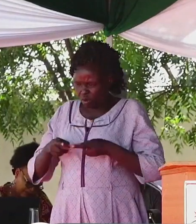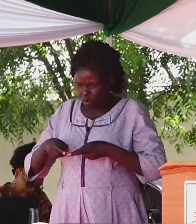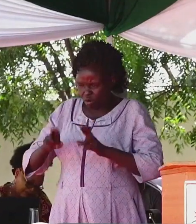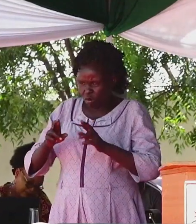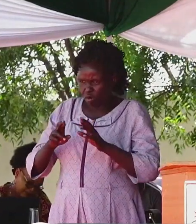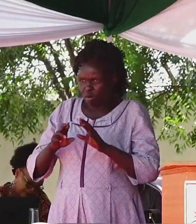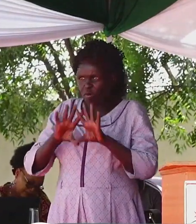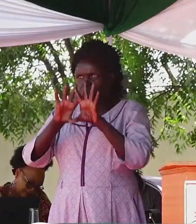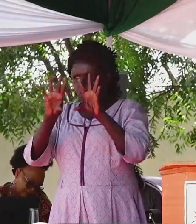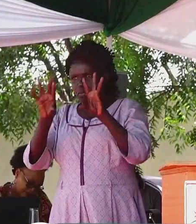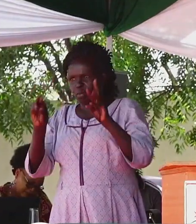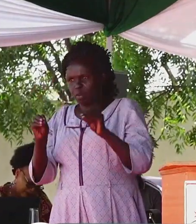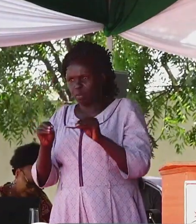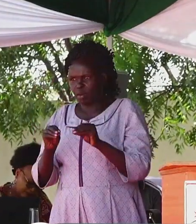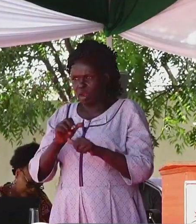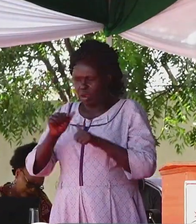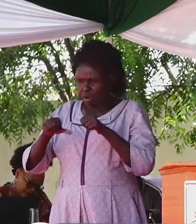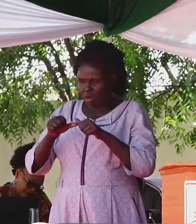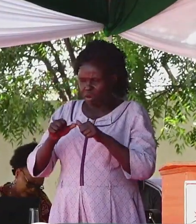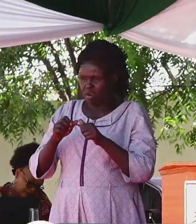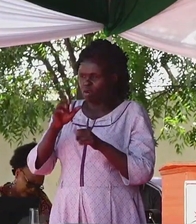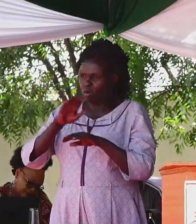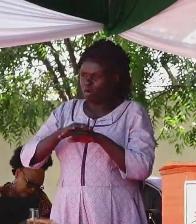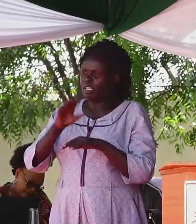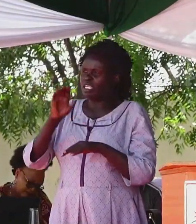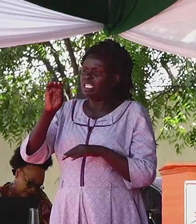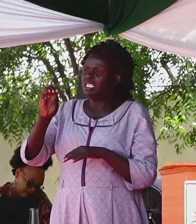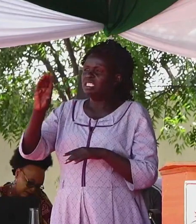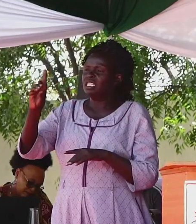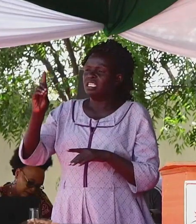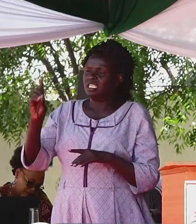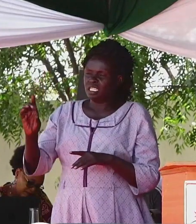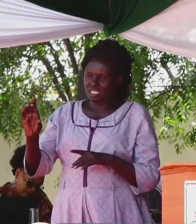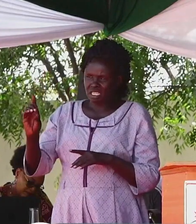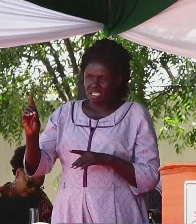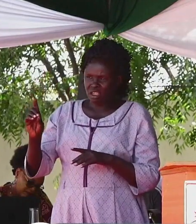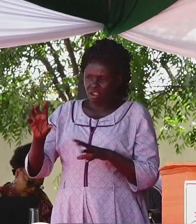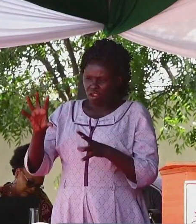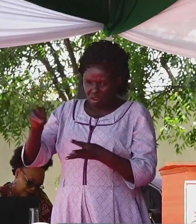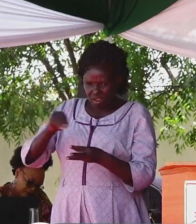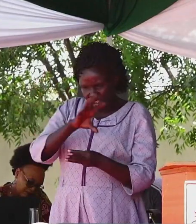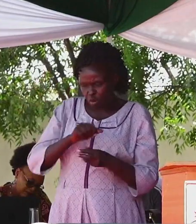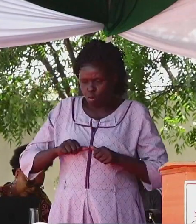action on ECD. This entails collectively moving